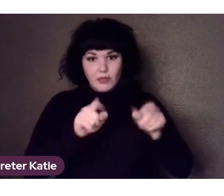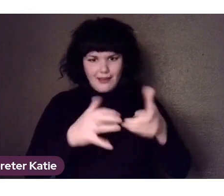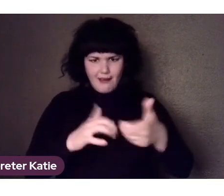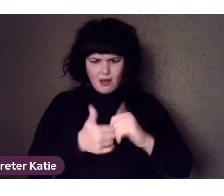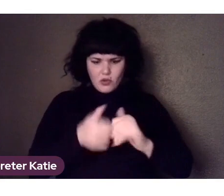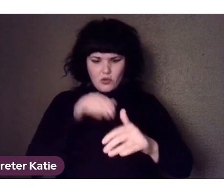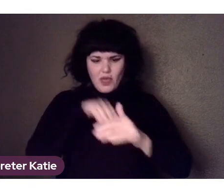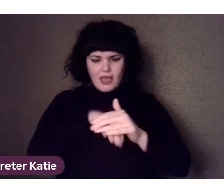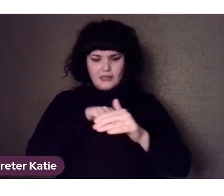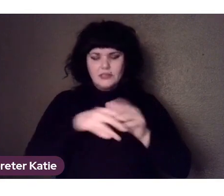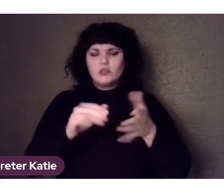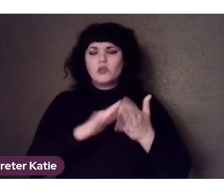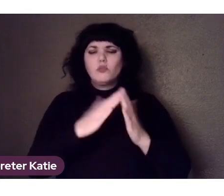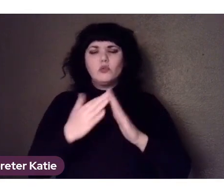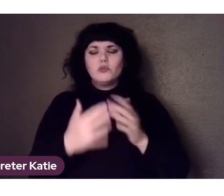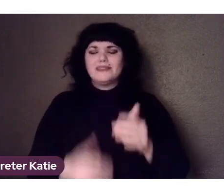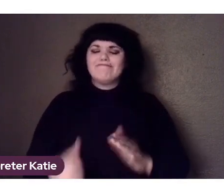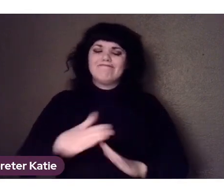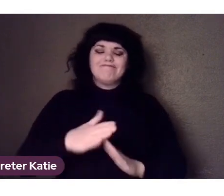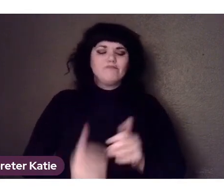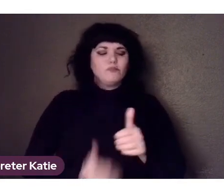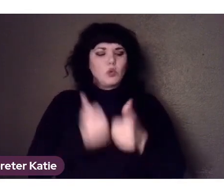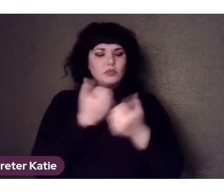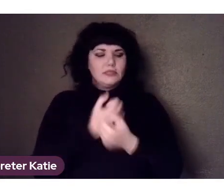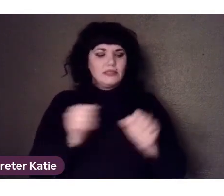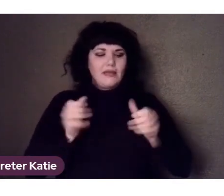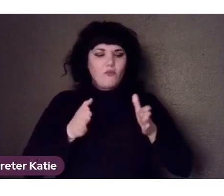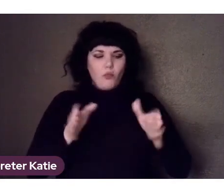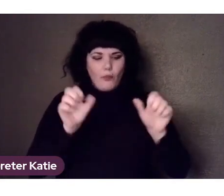in the safest way possible.